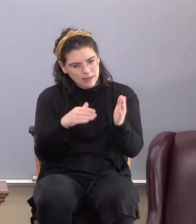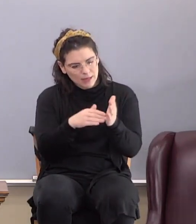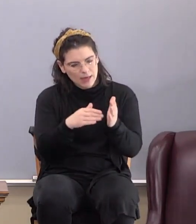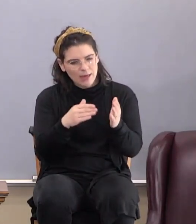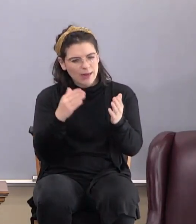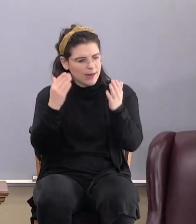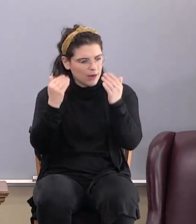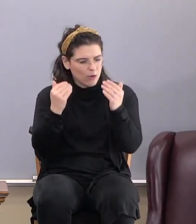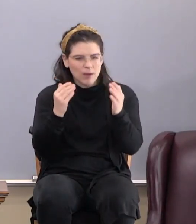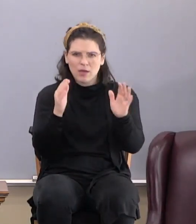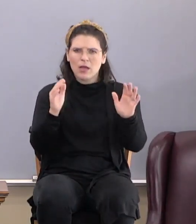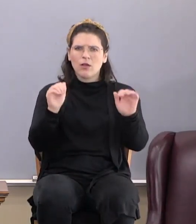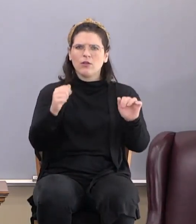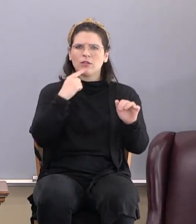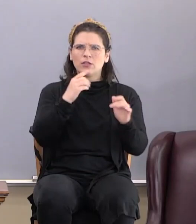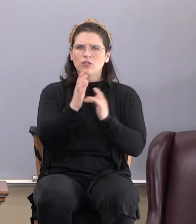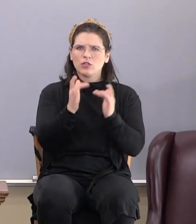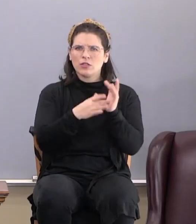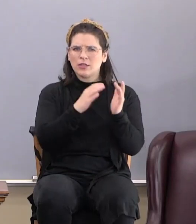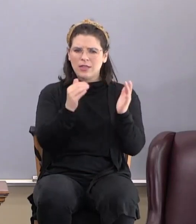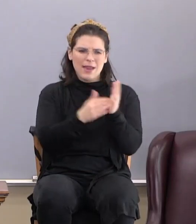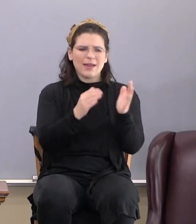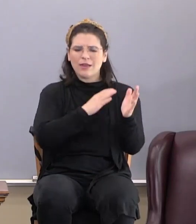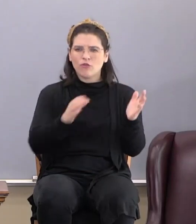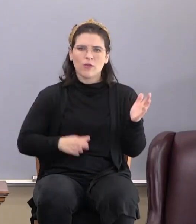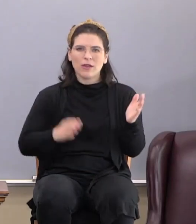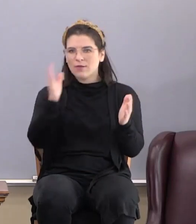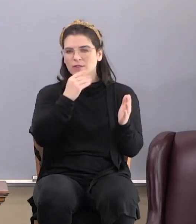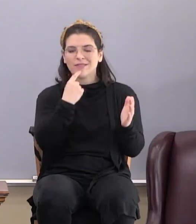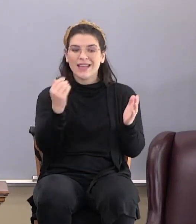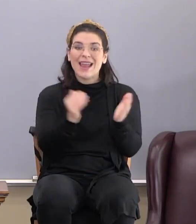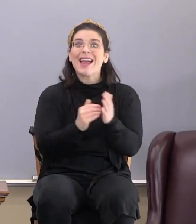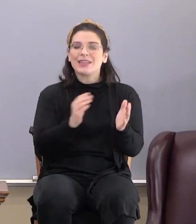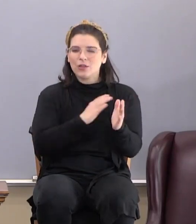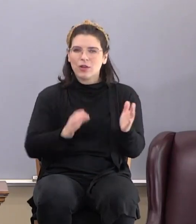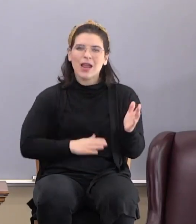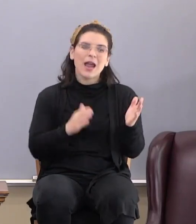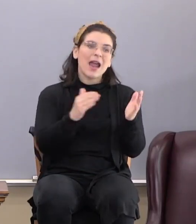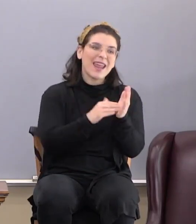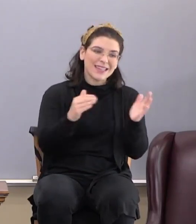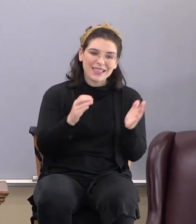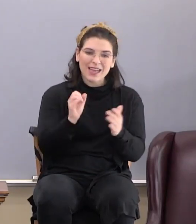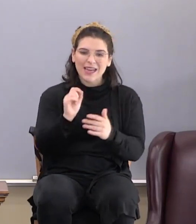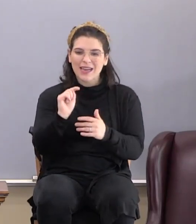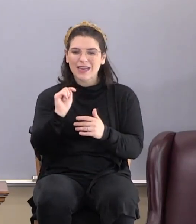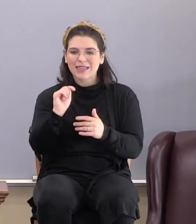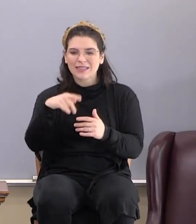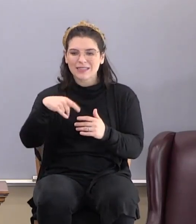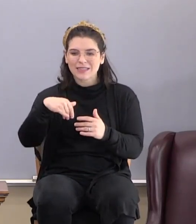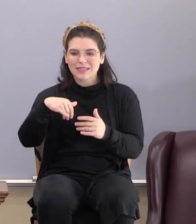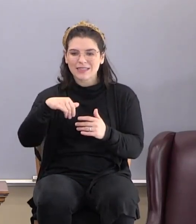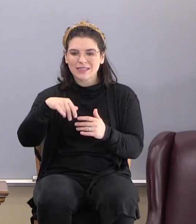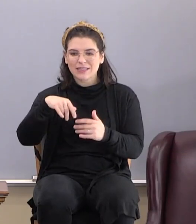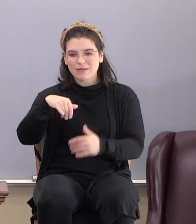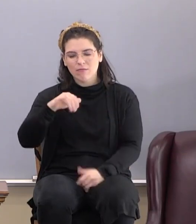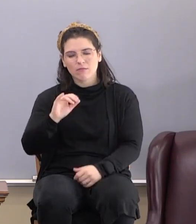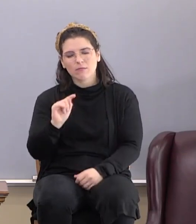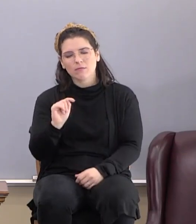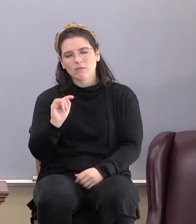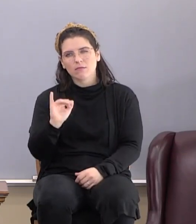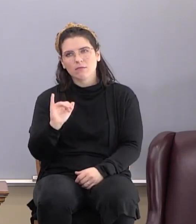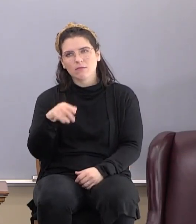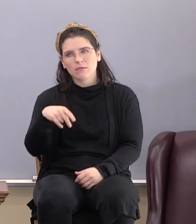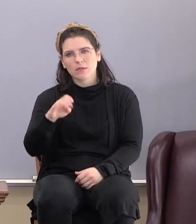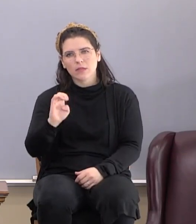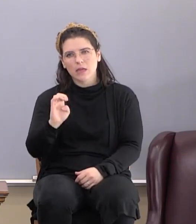know people say, how can you say Jesus is the Antichrist? I never say he's the Antichrist. He's the antitype. He's the